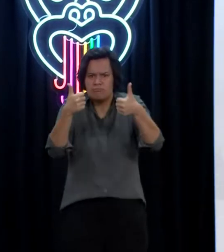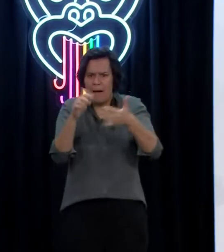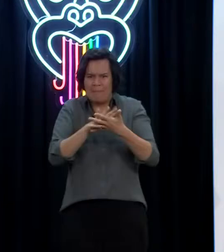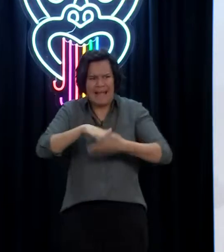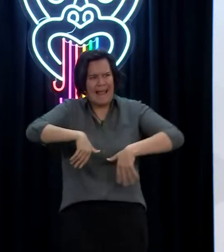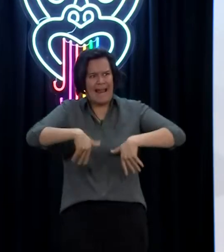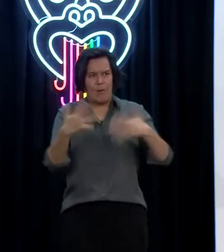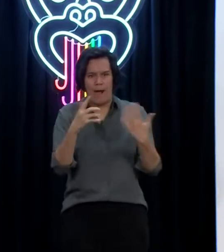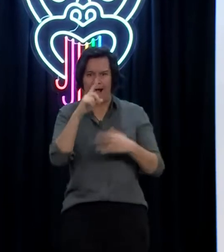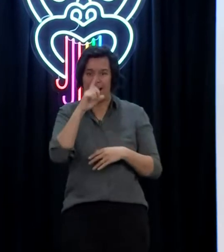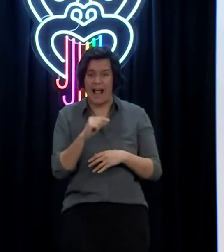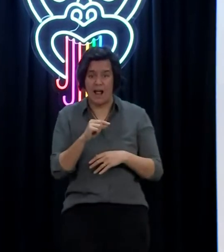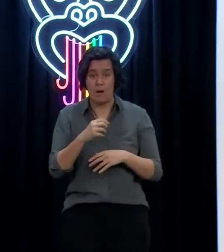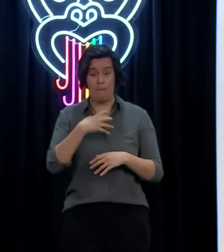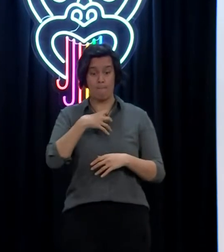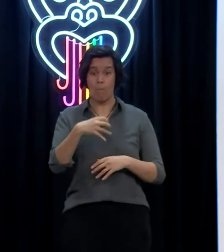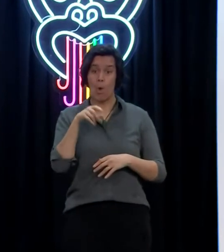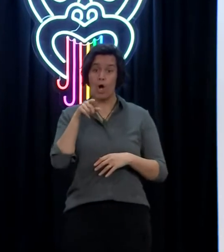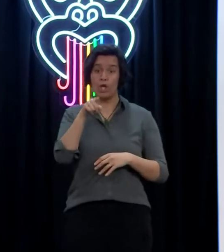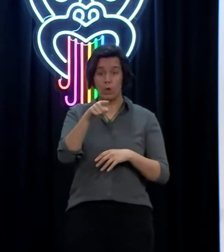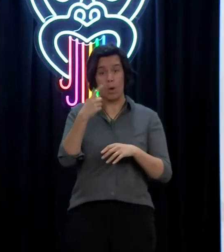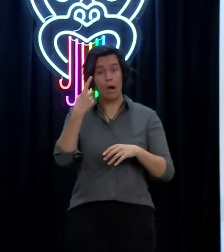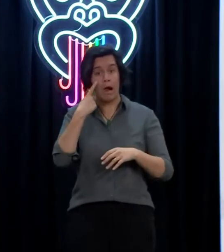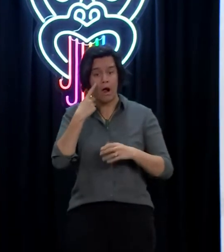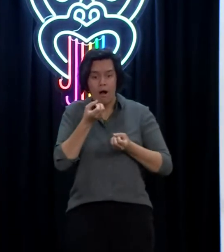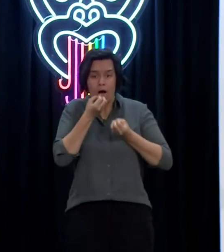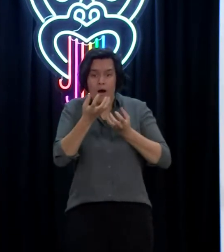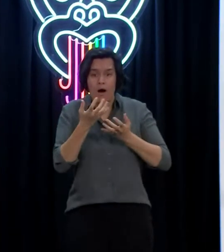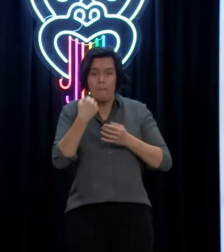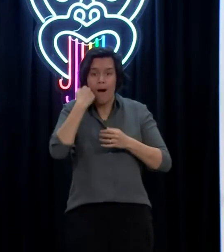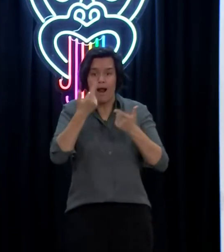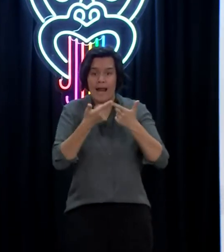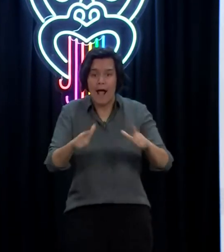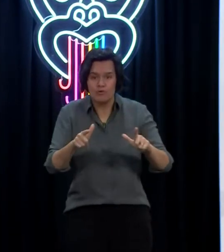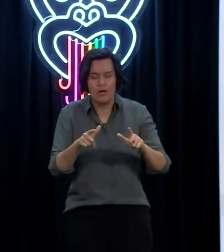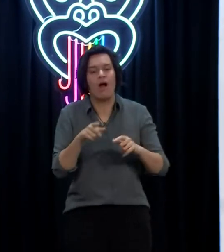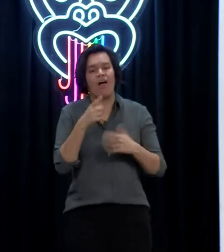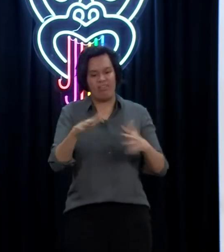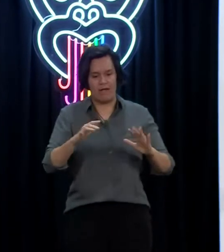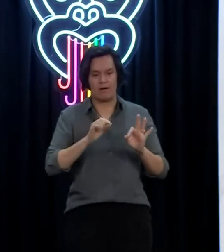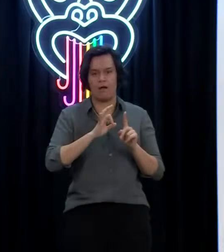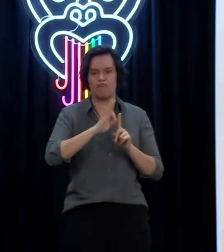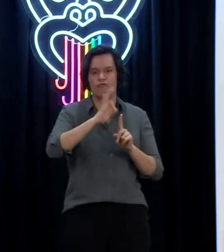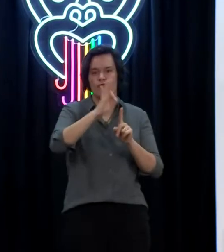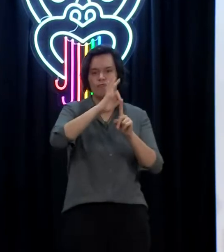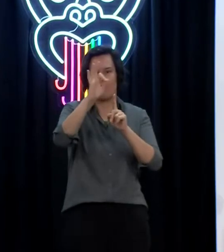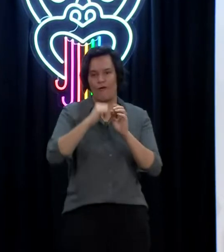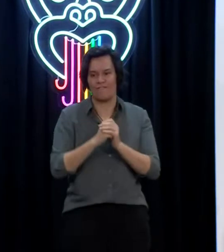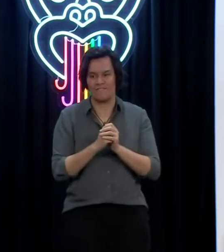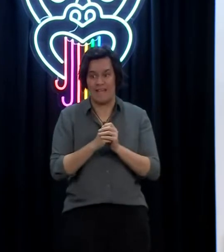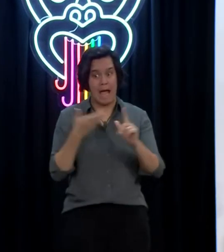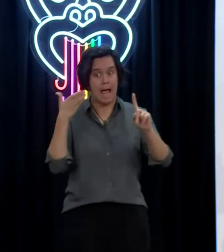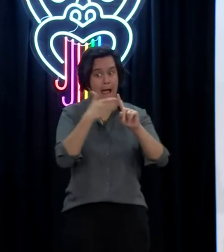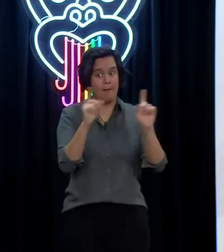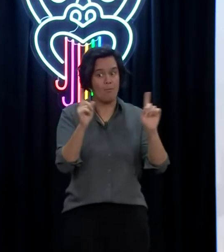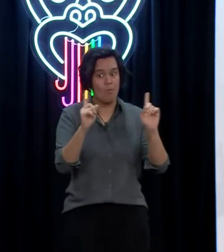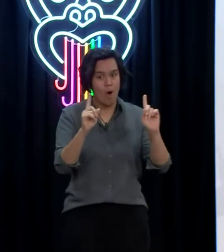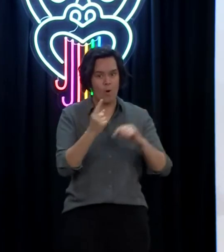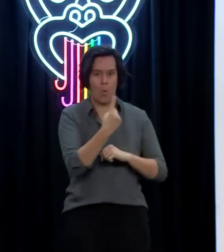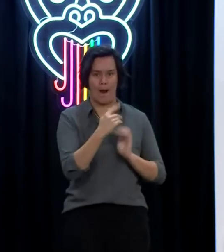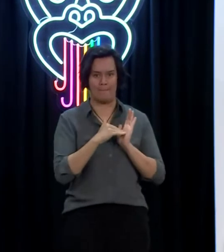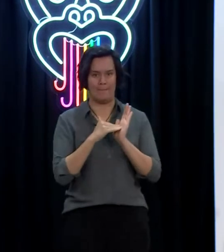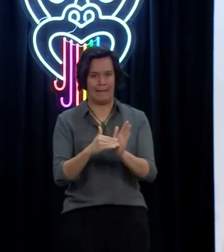speak, the better you get, and the better it is for making sure we reach that big goal we've got of 1 million New Zealanders being able to